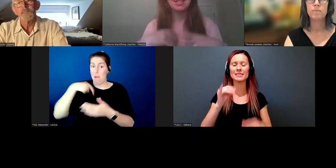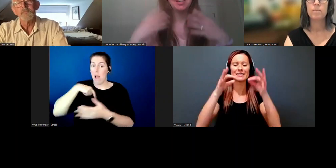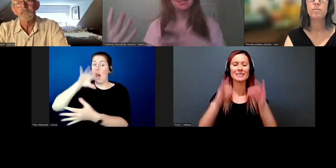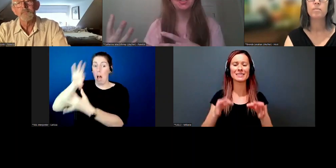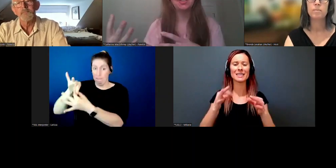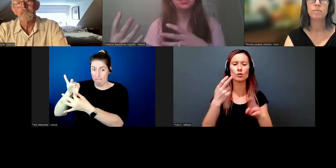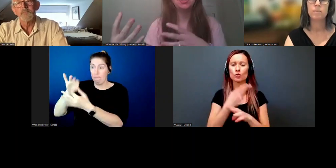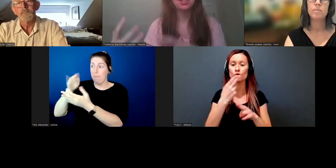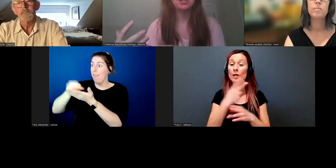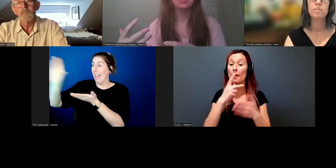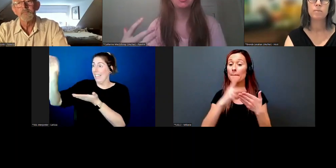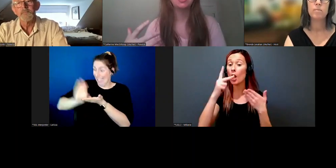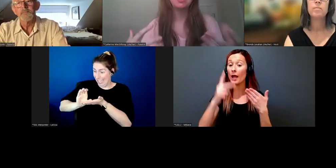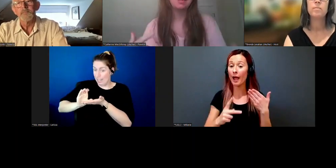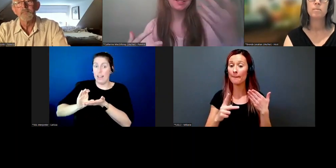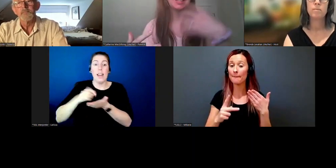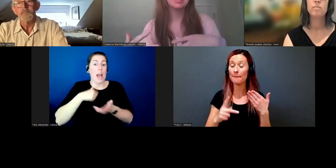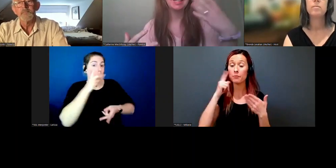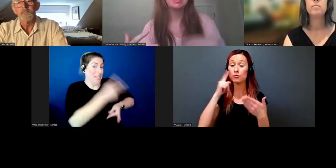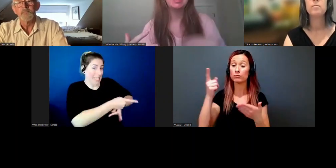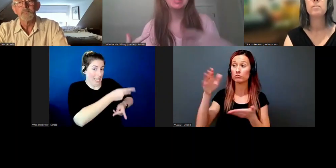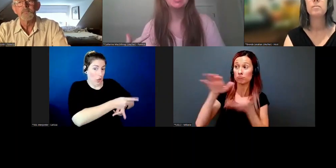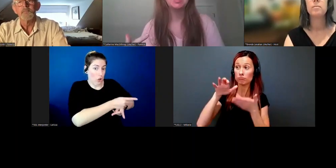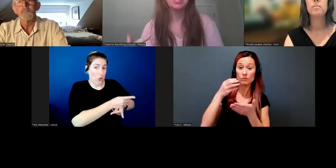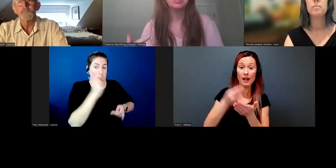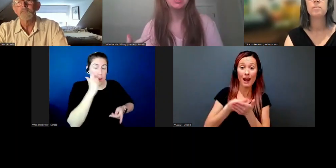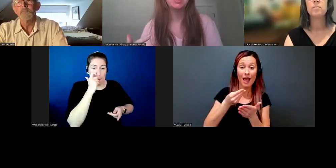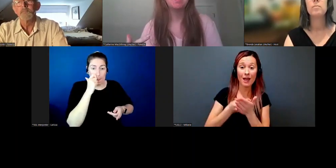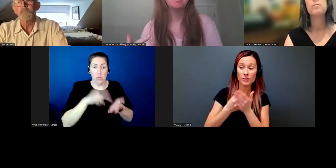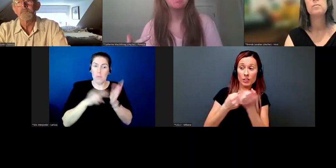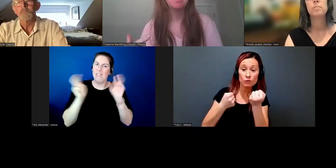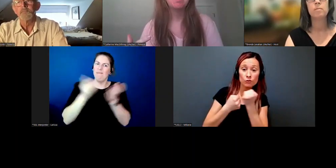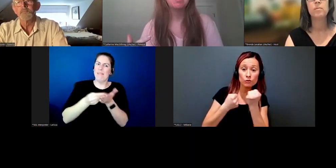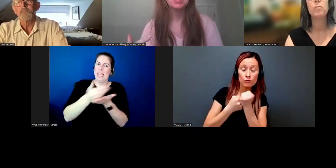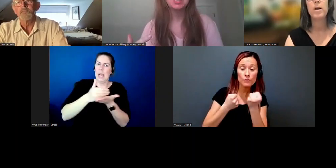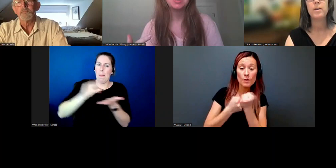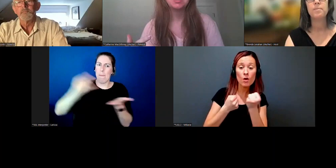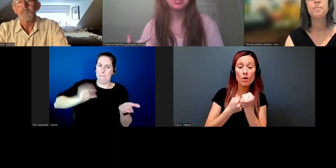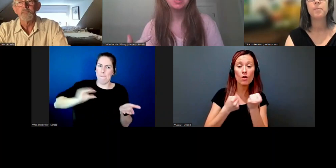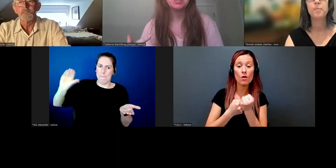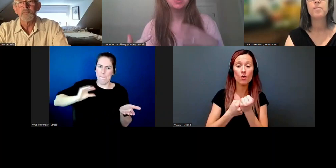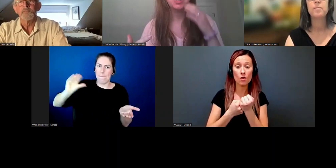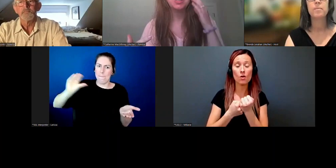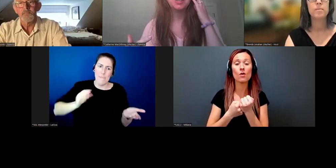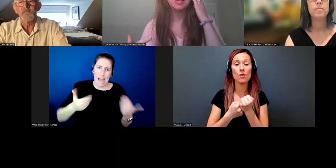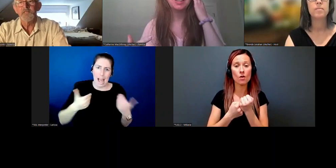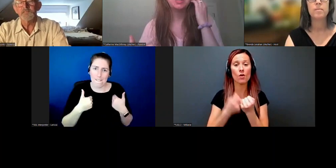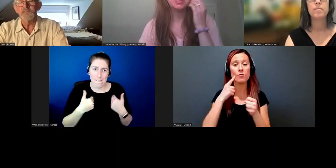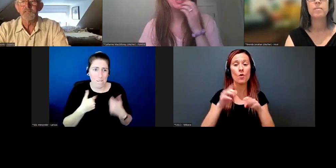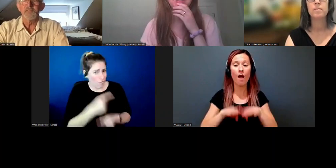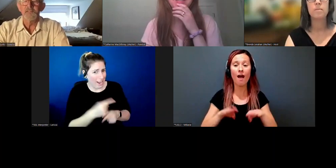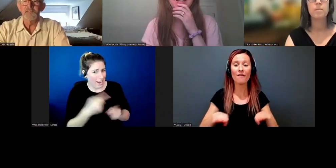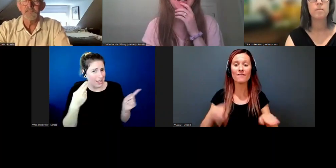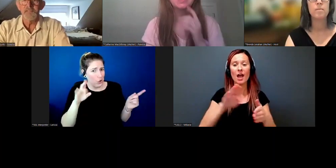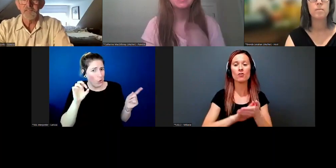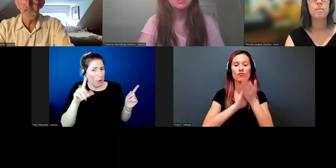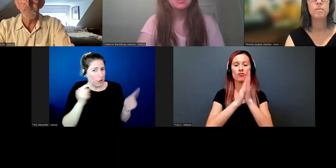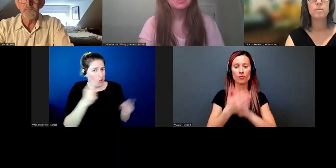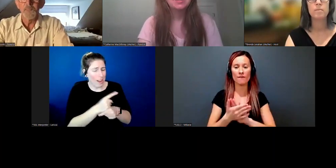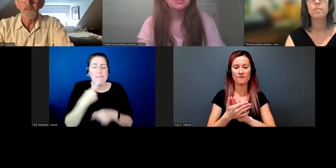to care for your child, you basically get that as your income. Is that right, Hubert? I think that,